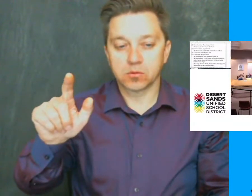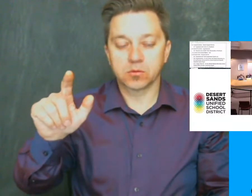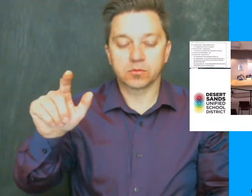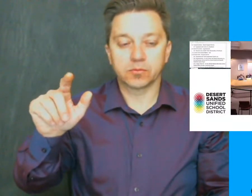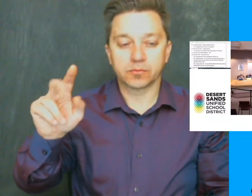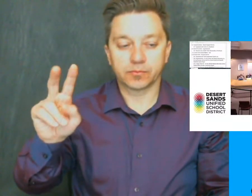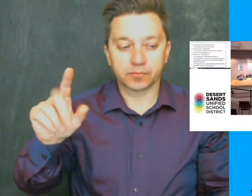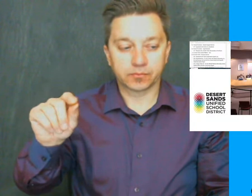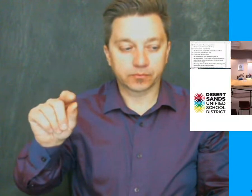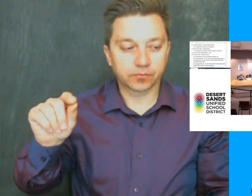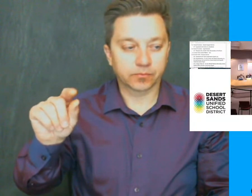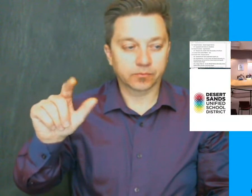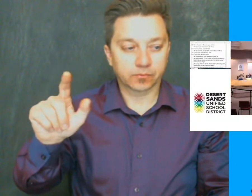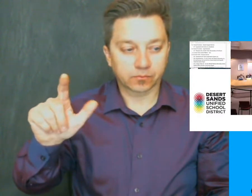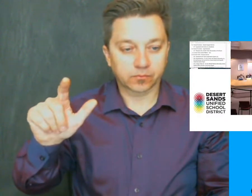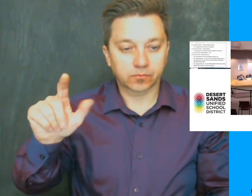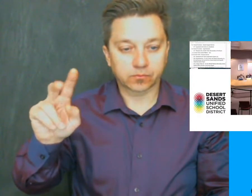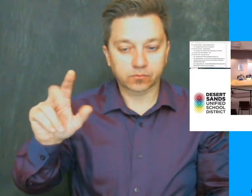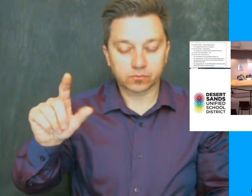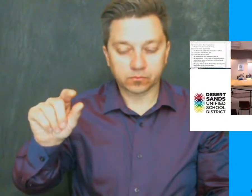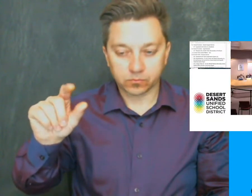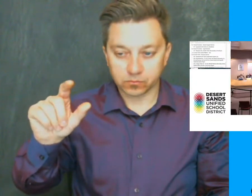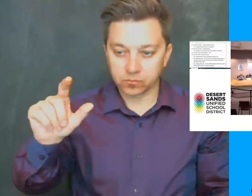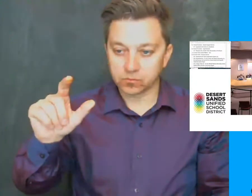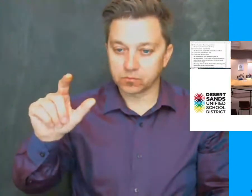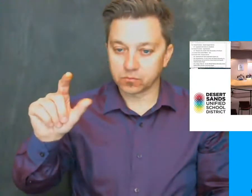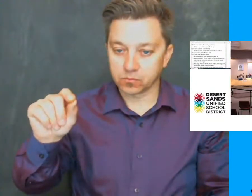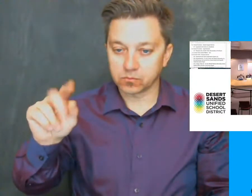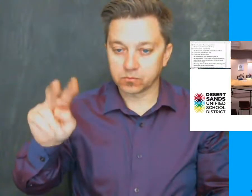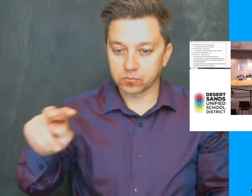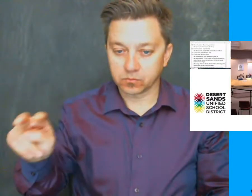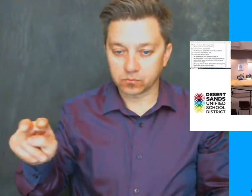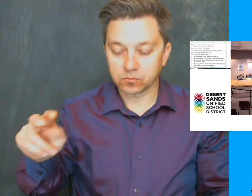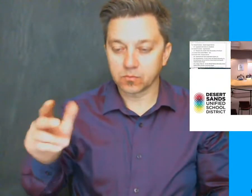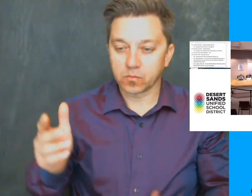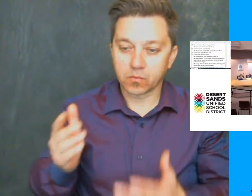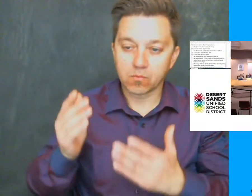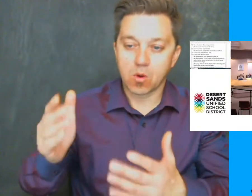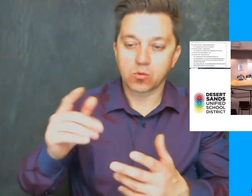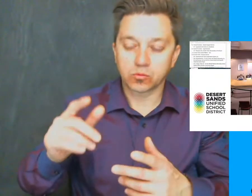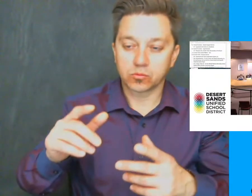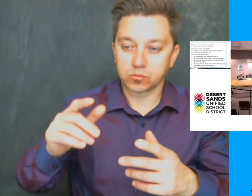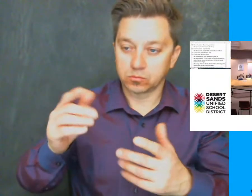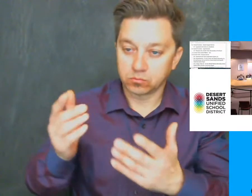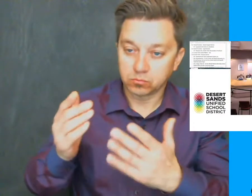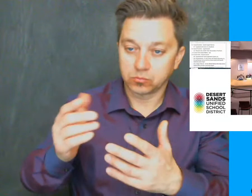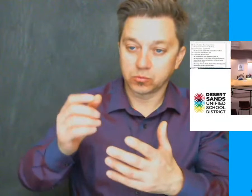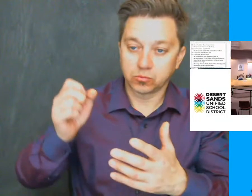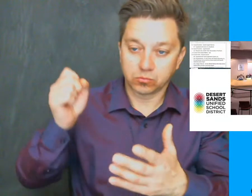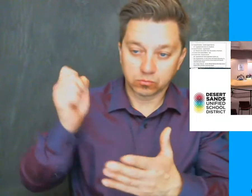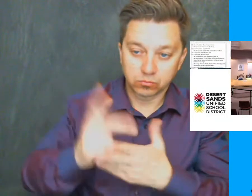22/2021-2022, remuneration of the board. Is there a motion to approve to adopt resolution number